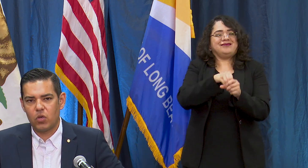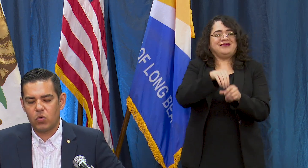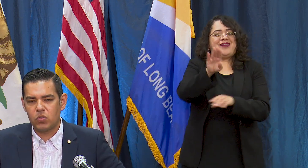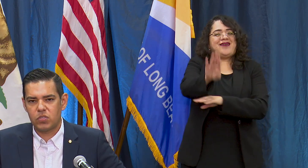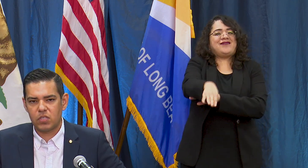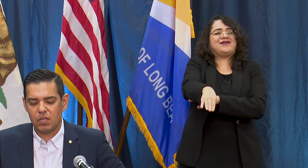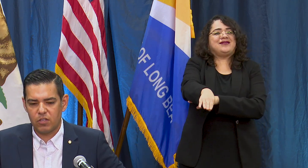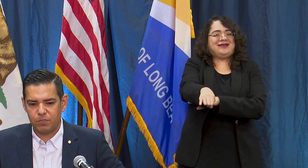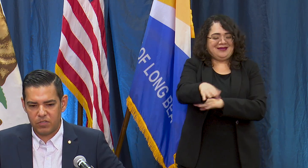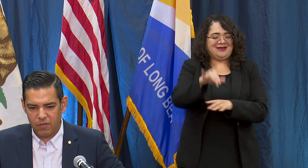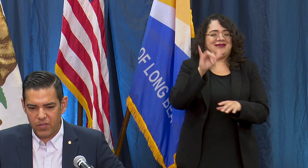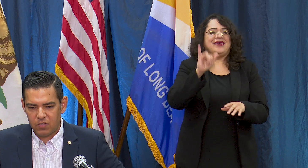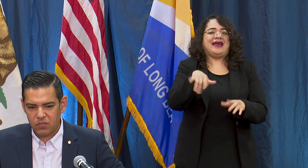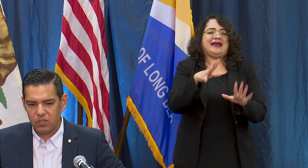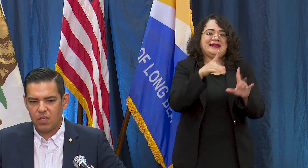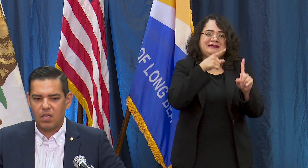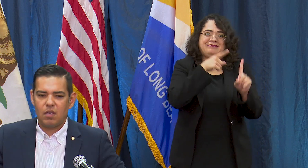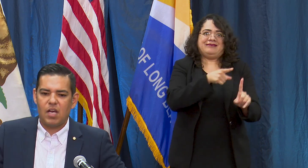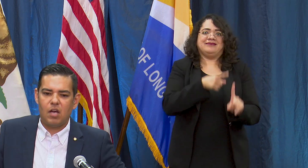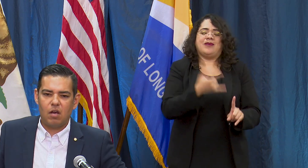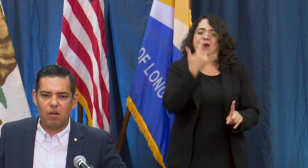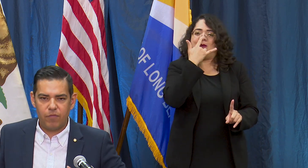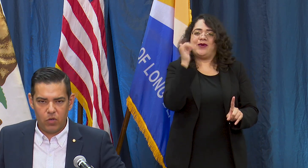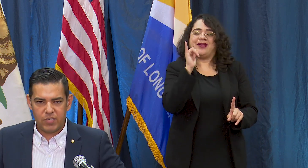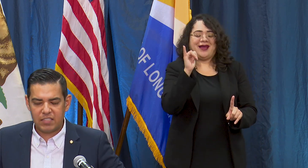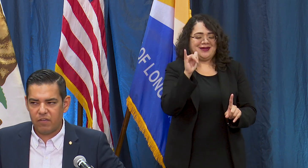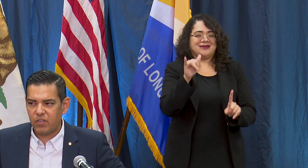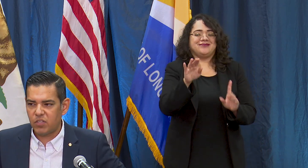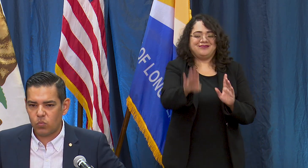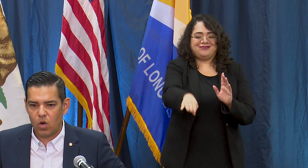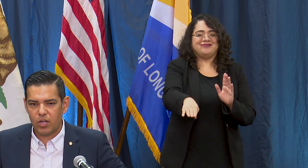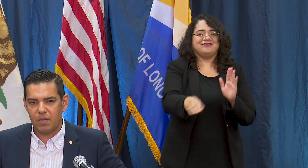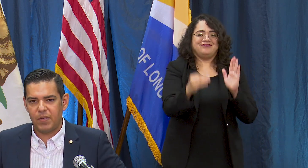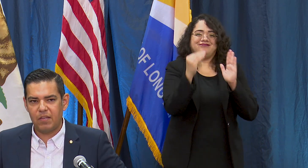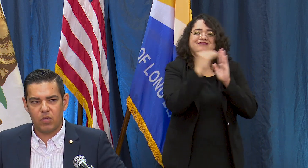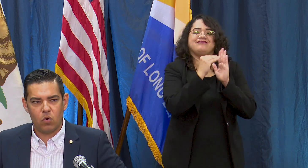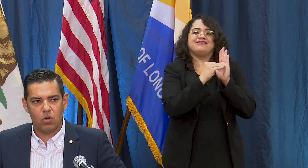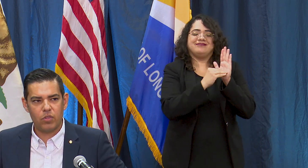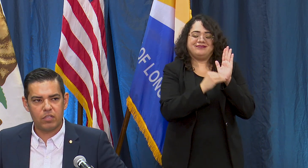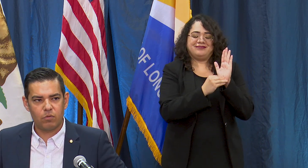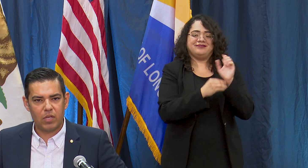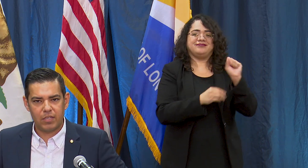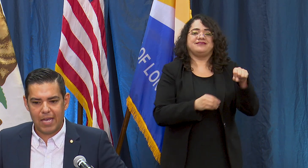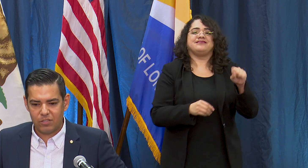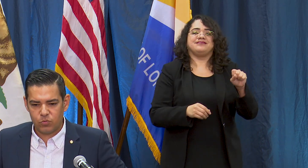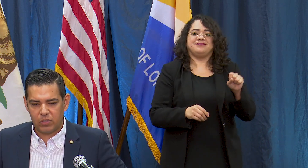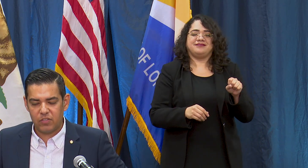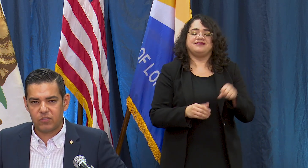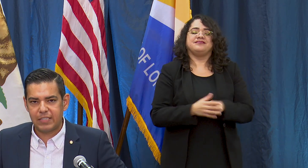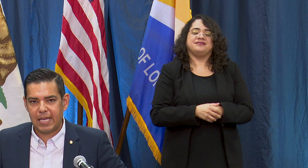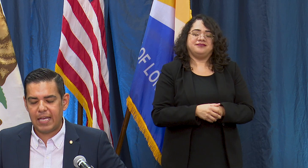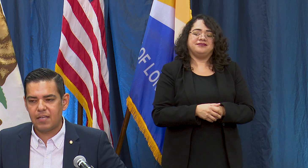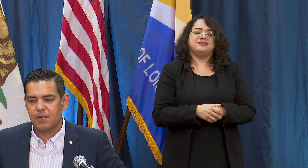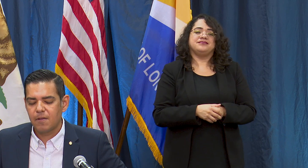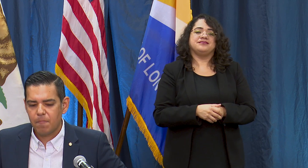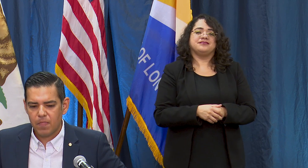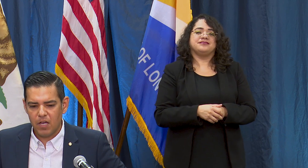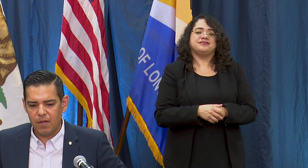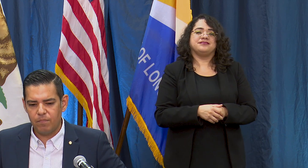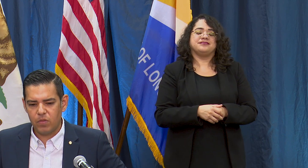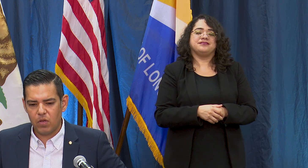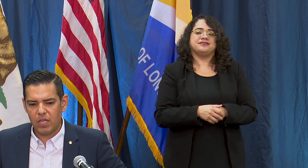that the specifics of those activities are going to be in the order as it's released today.